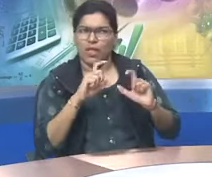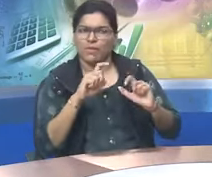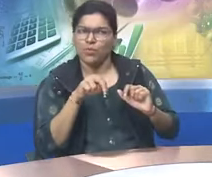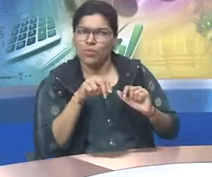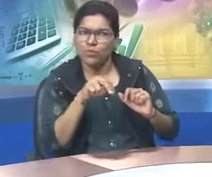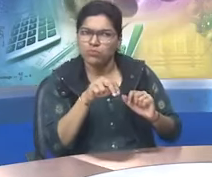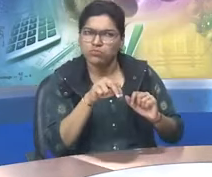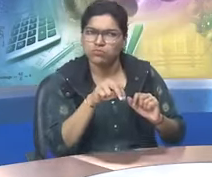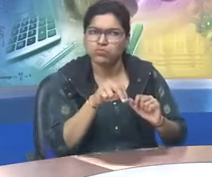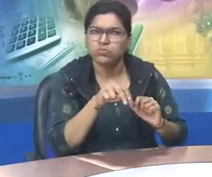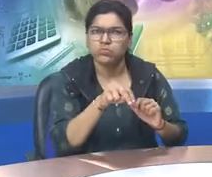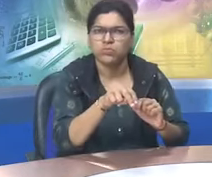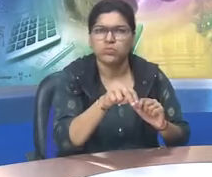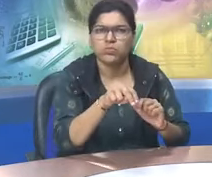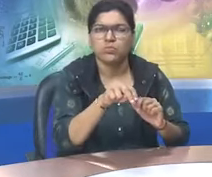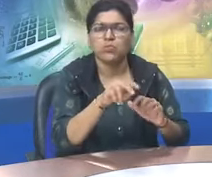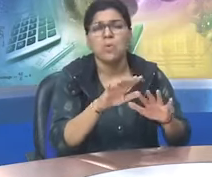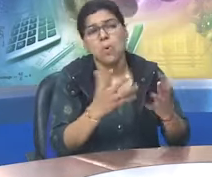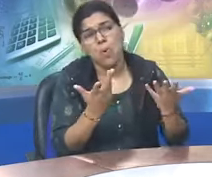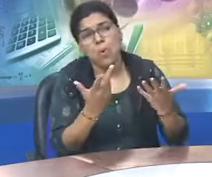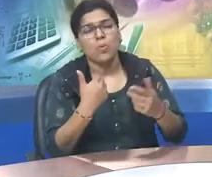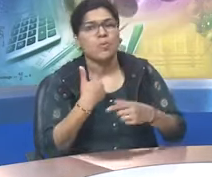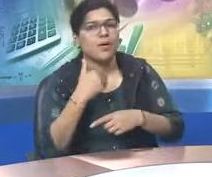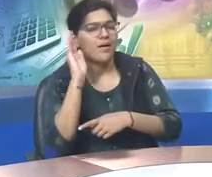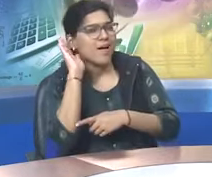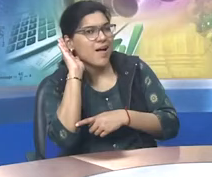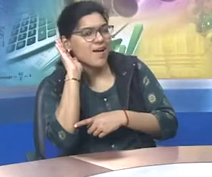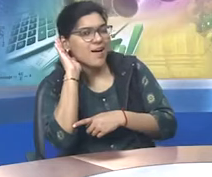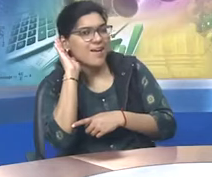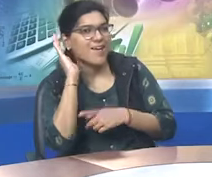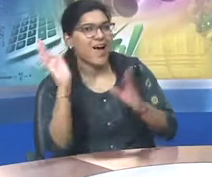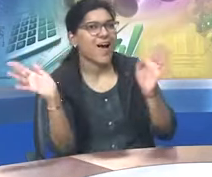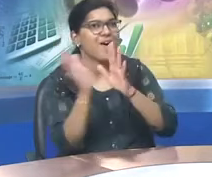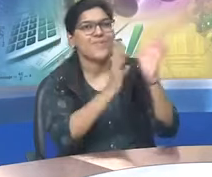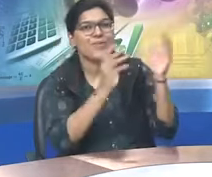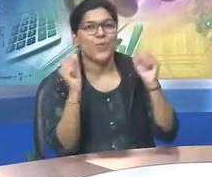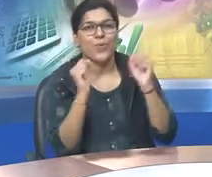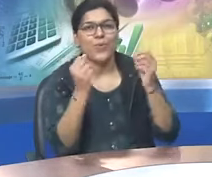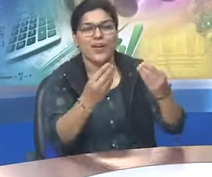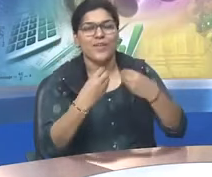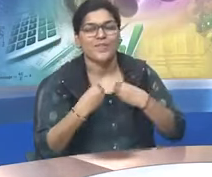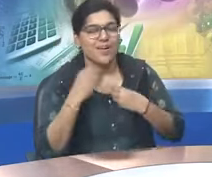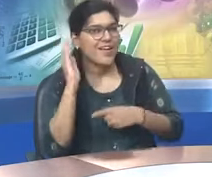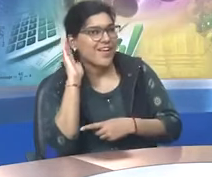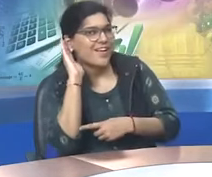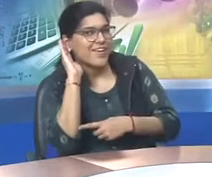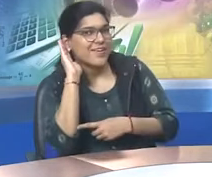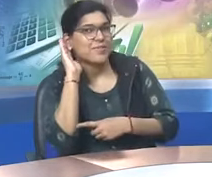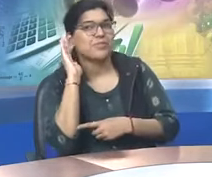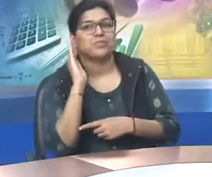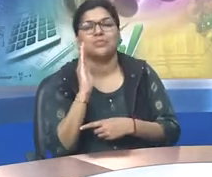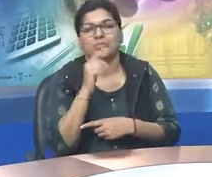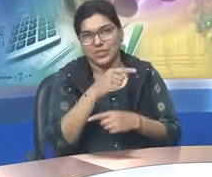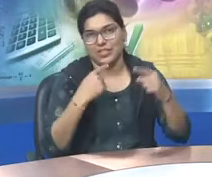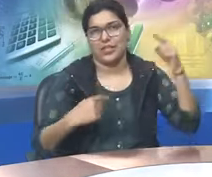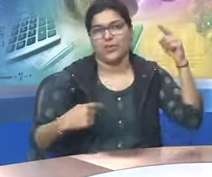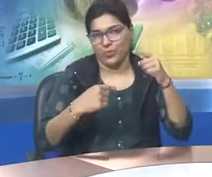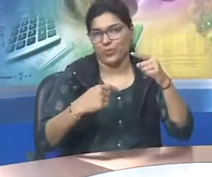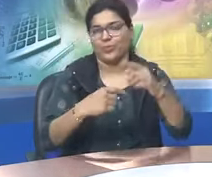How often I think of going there to peer through blind eyes of windows, or just listen to the